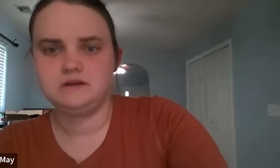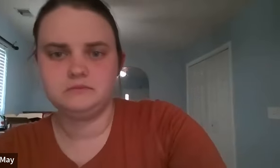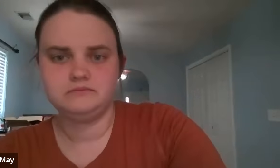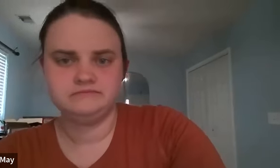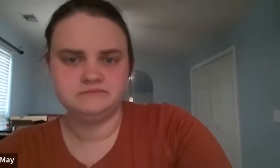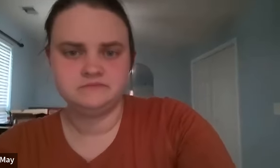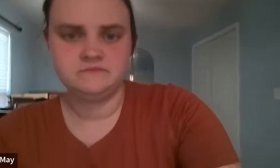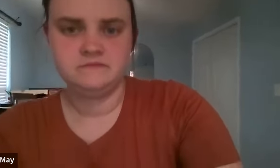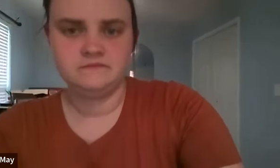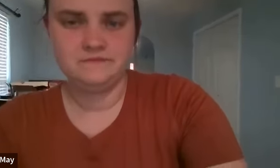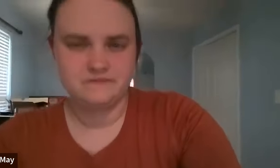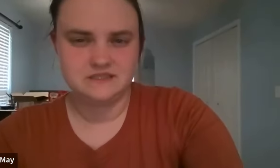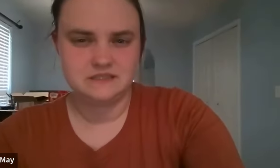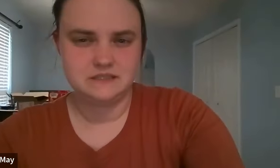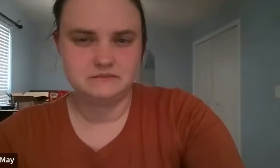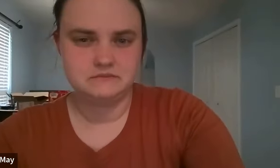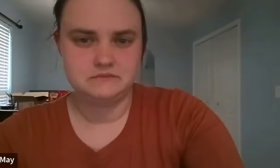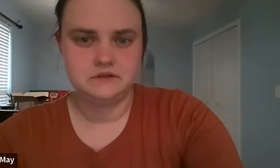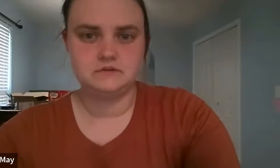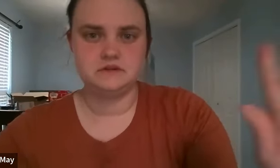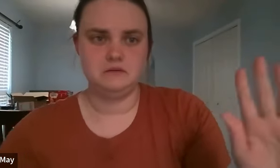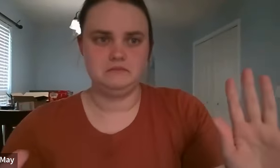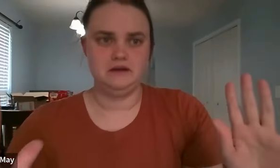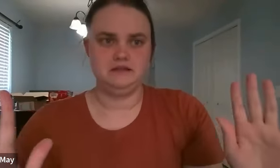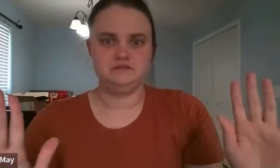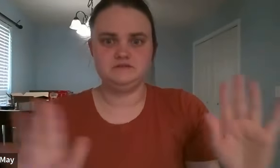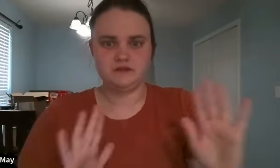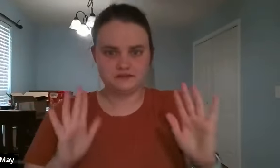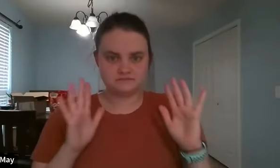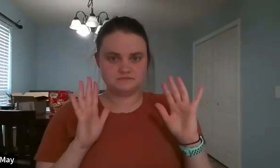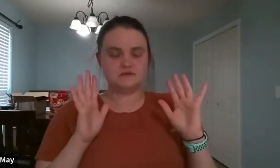little see better without my screen falling. Okay.